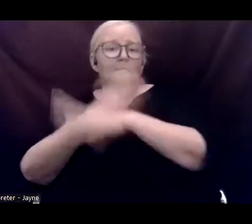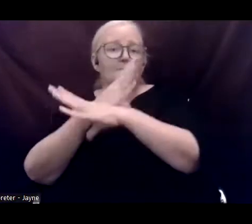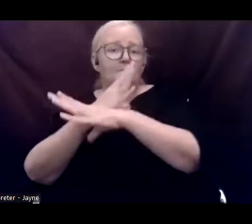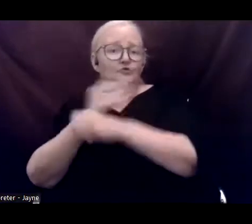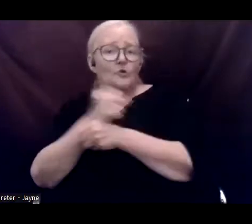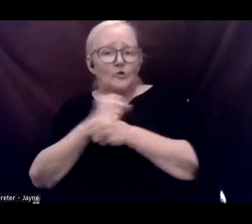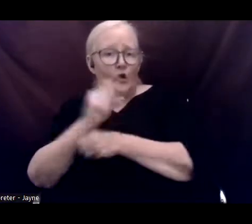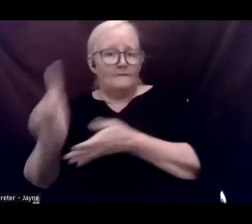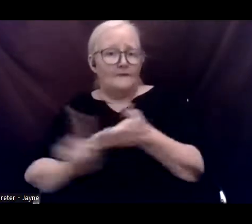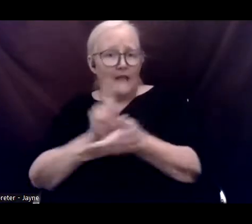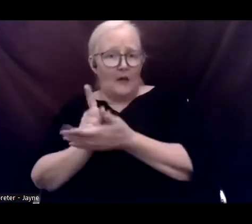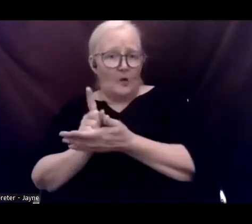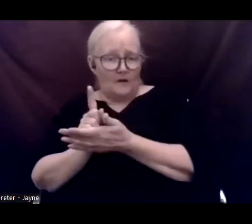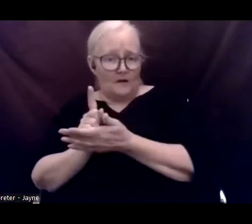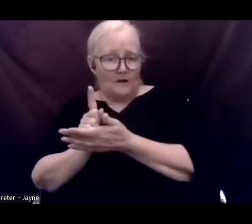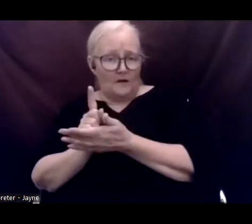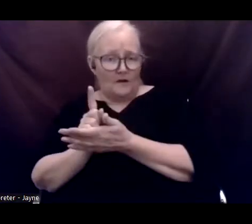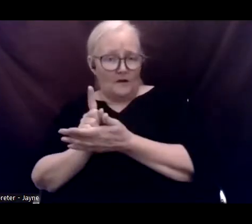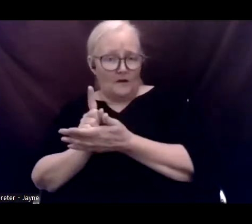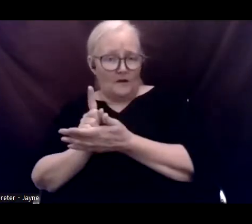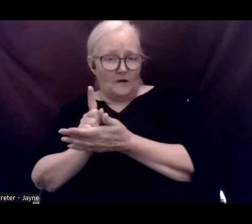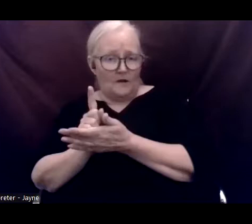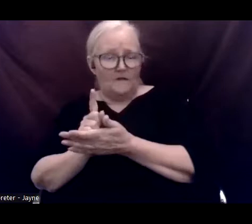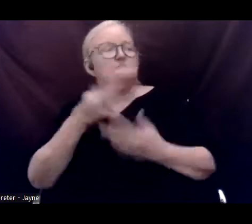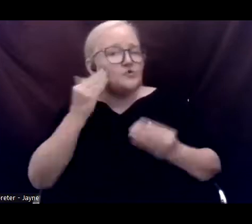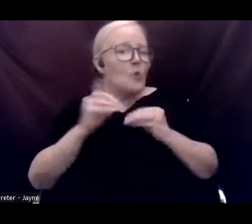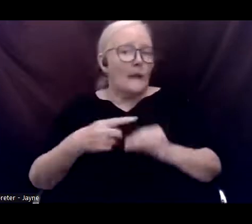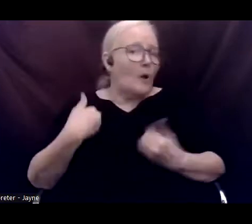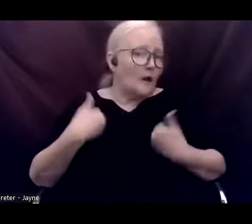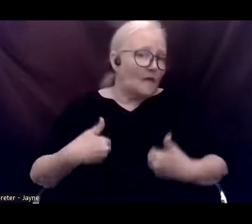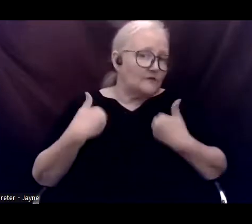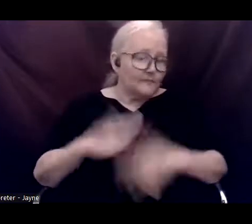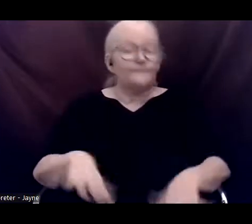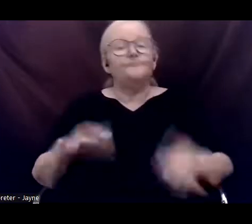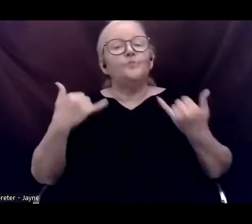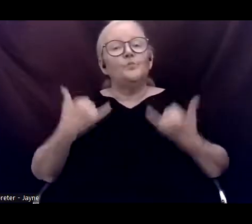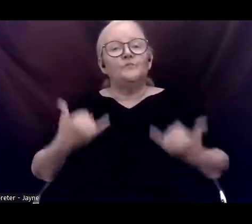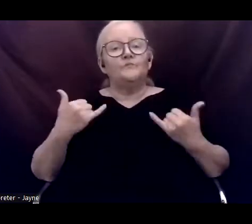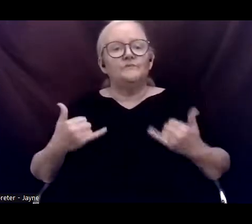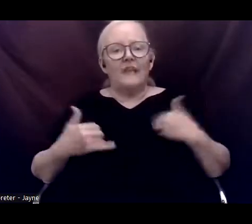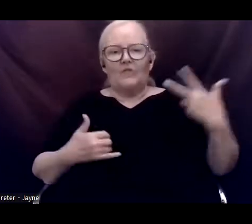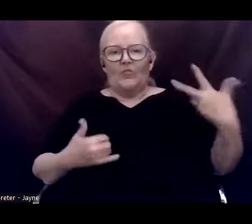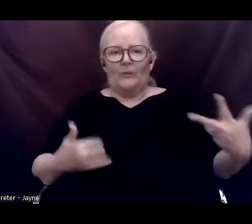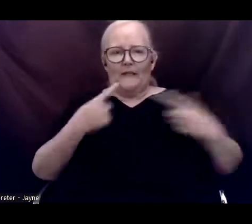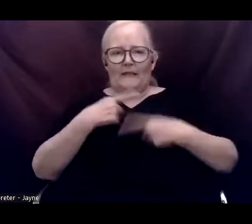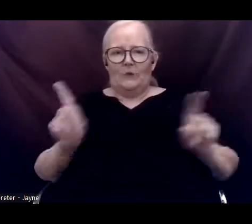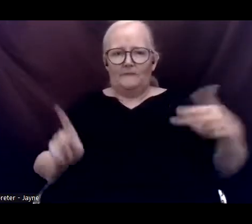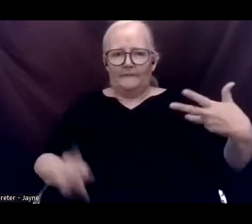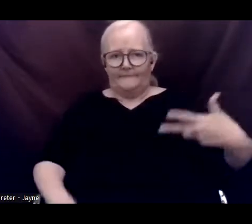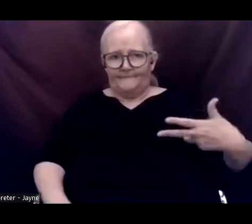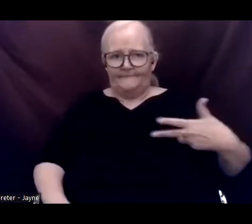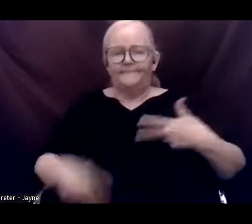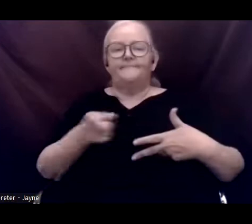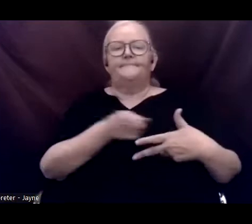hour after the service to learn more about us. Today, there are three announcements.